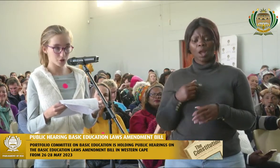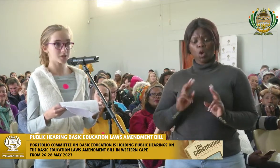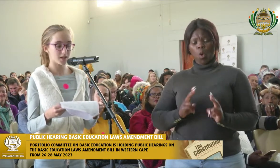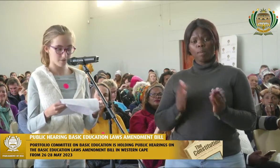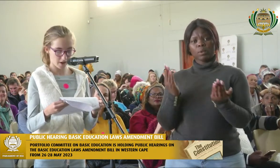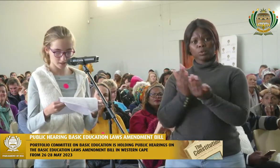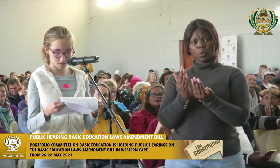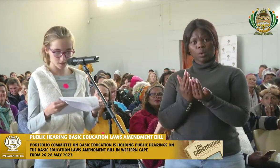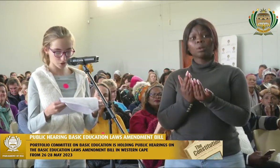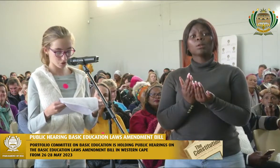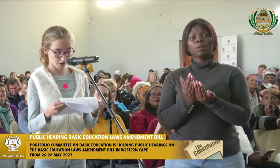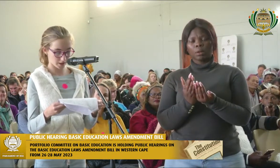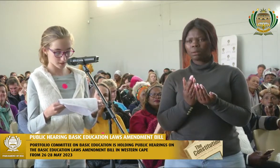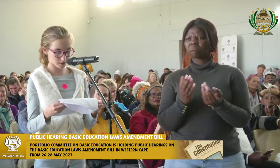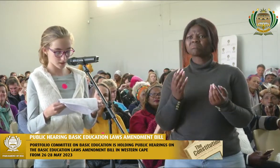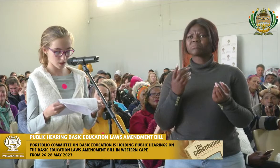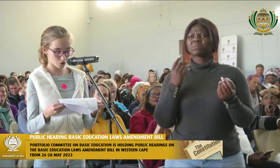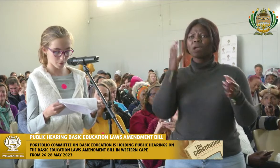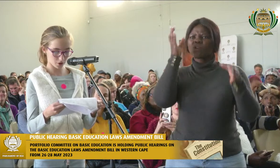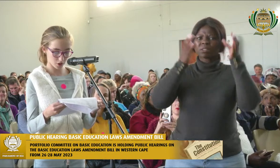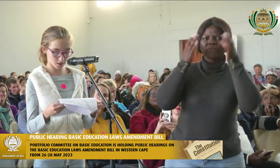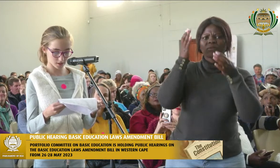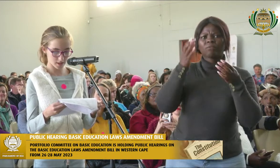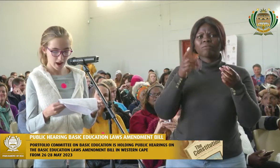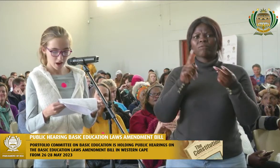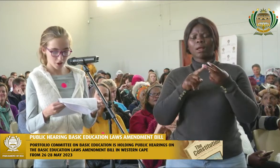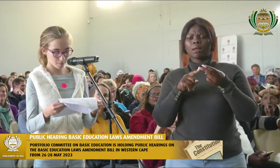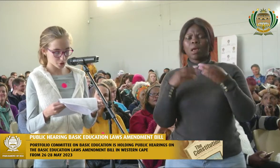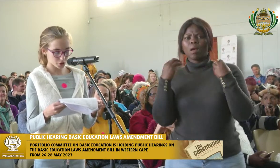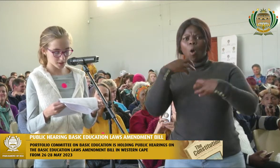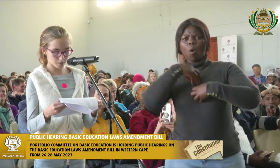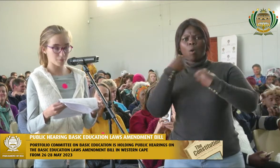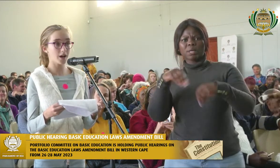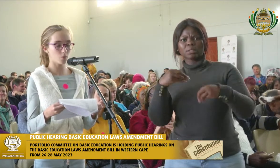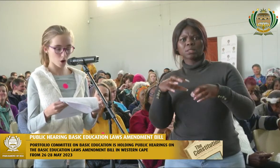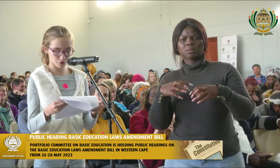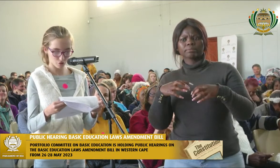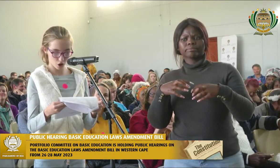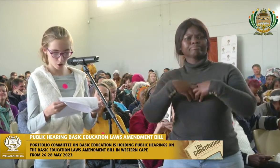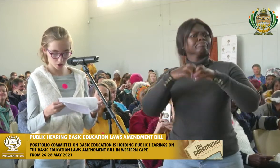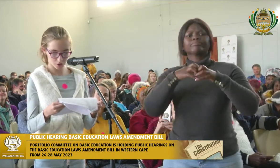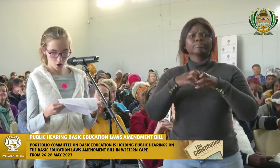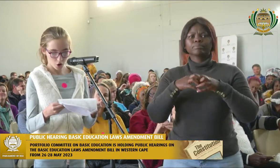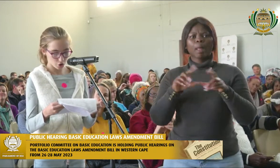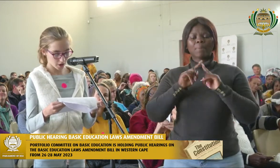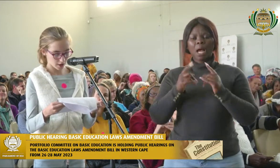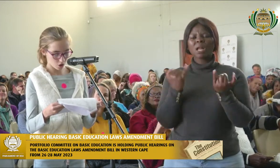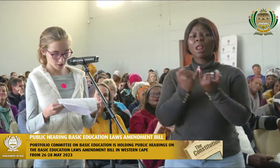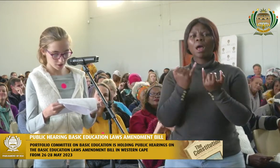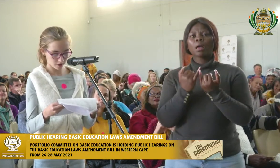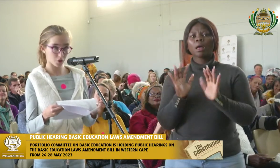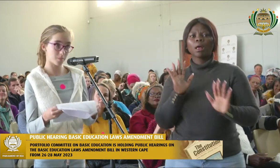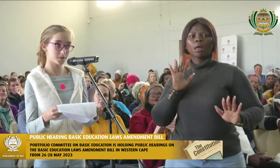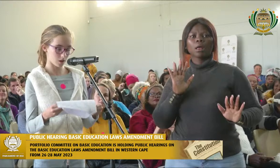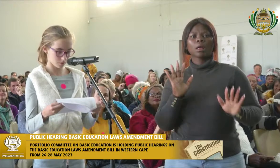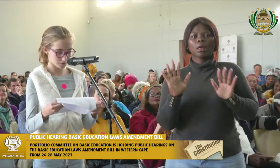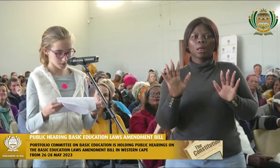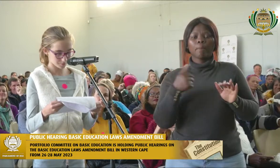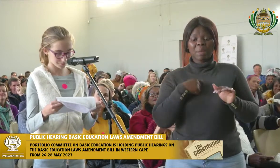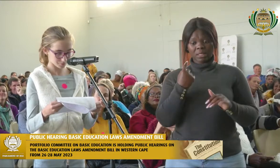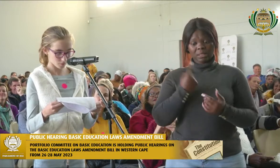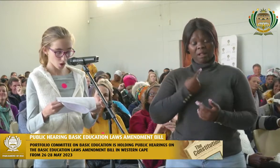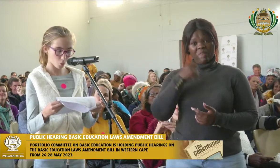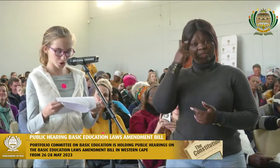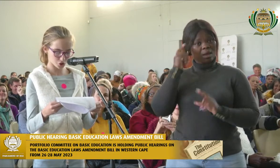not producing inventors, creators, entrepreneurs. They are producing brainwashed robots who cannot think for